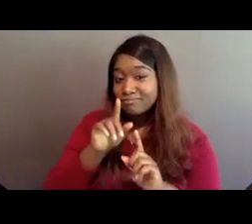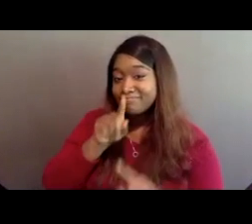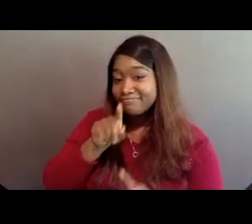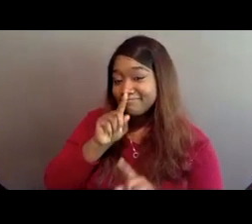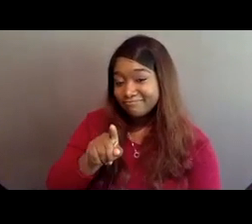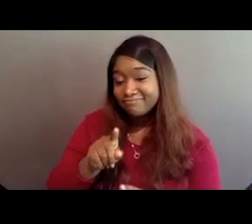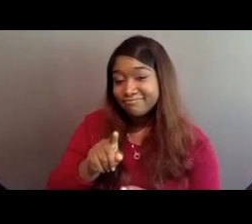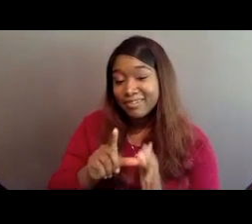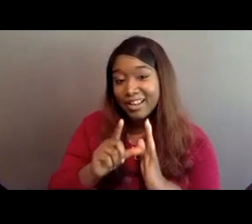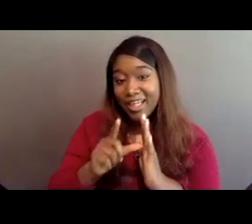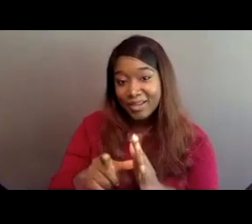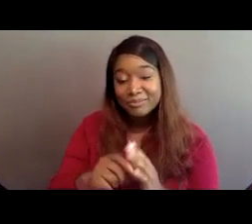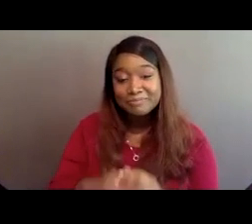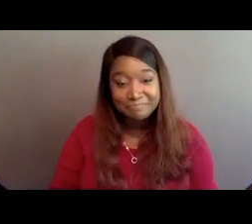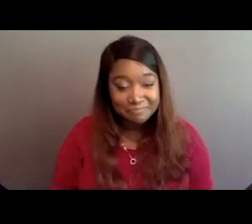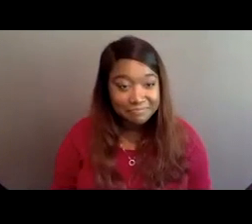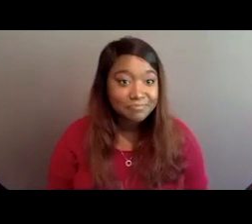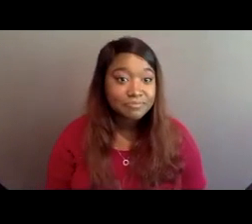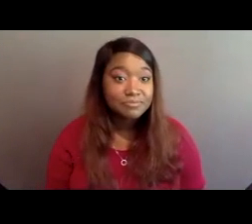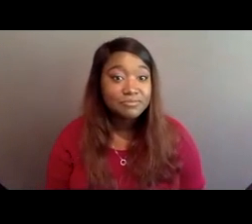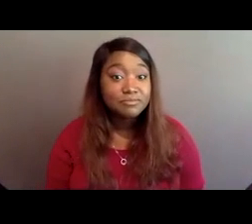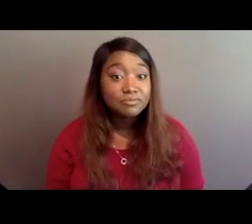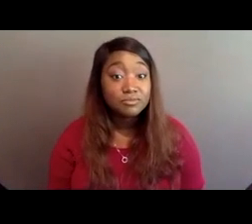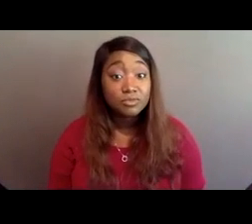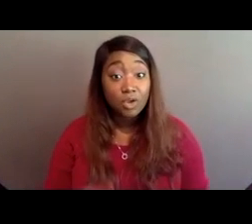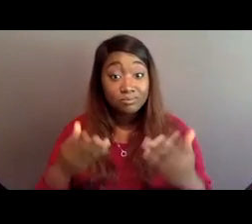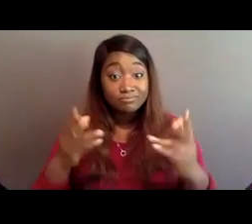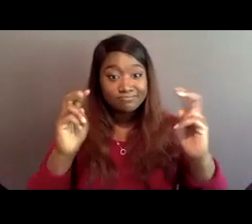my cursor. Okay, so then there's moxibustion.